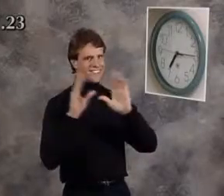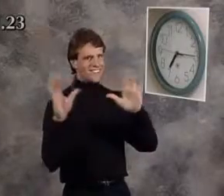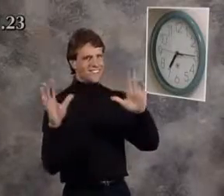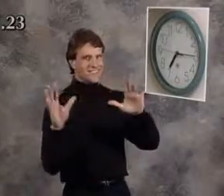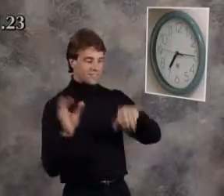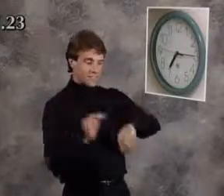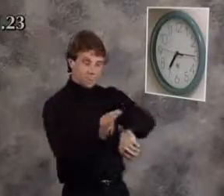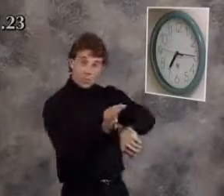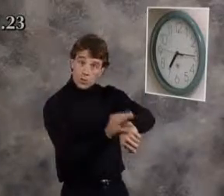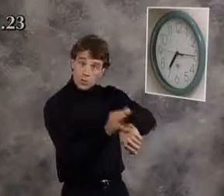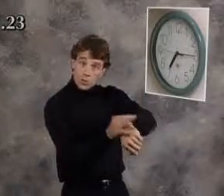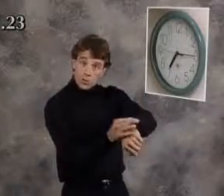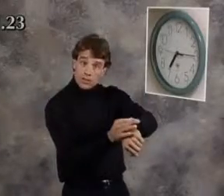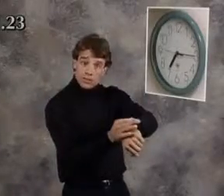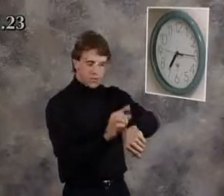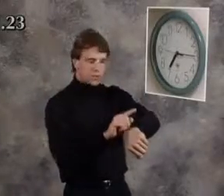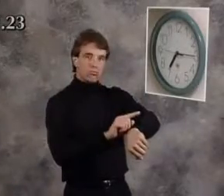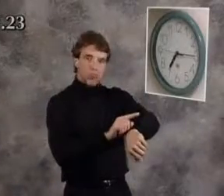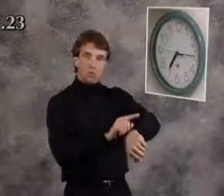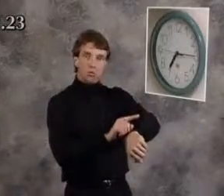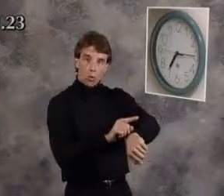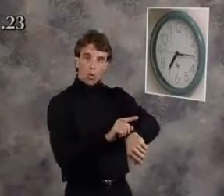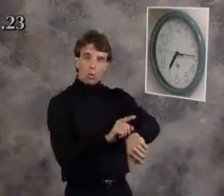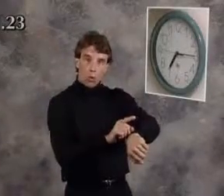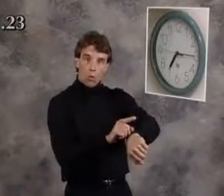Obviously, this sign refers to a watch on the wrist.